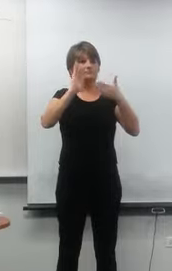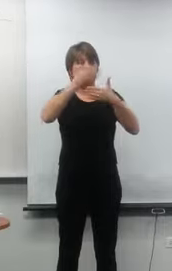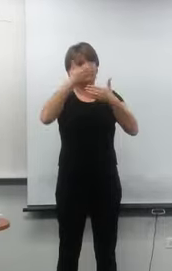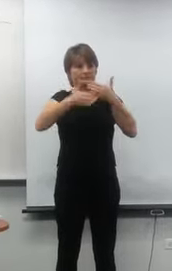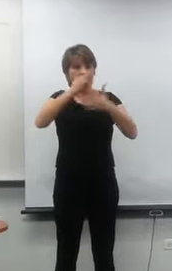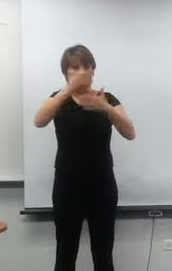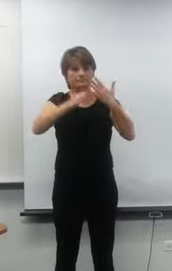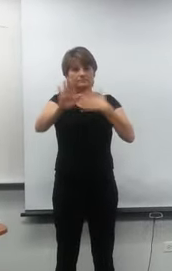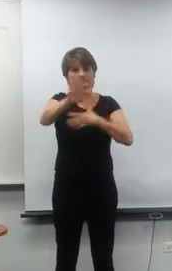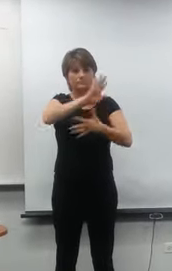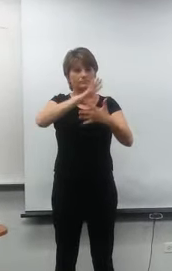as well.